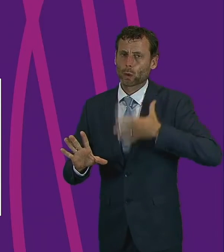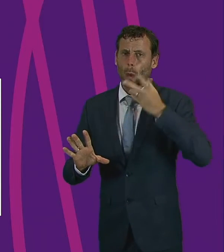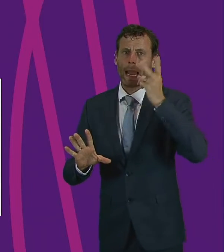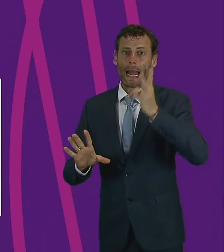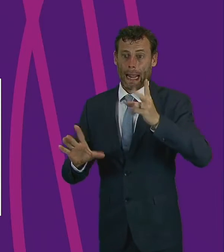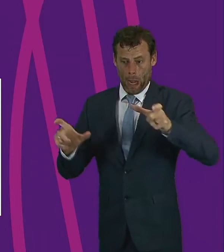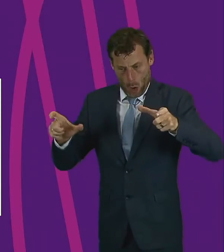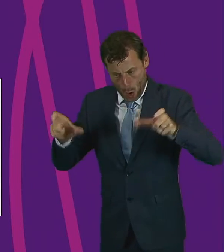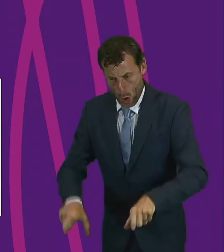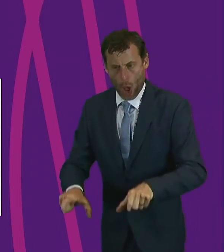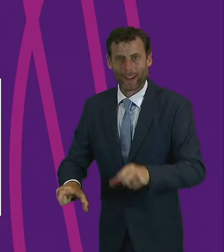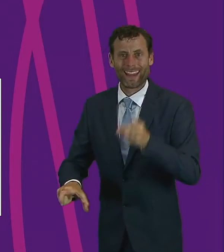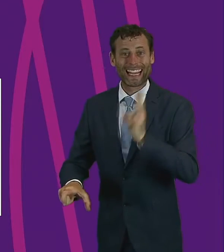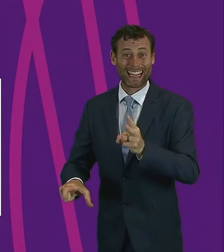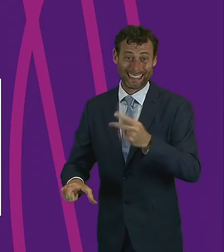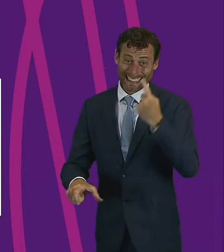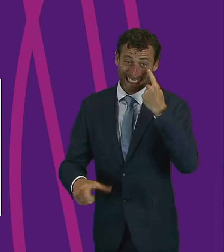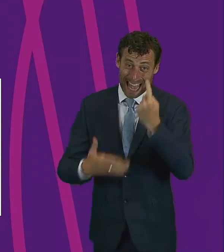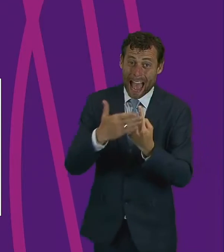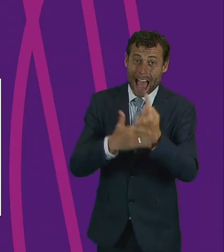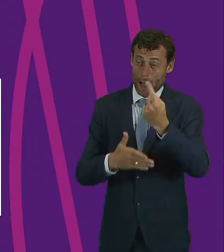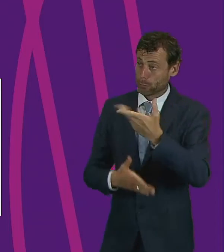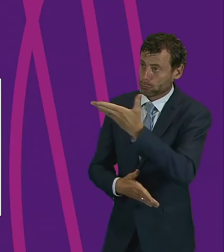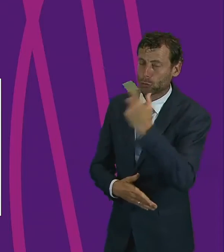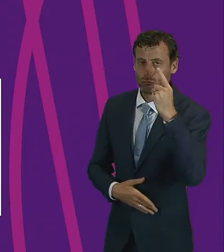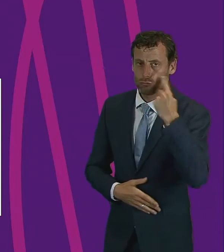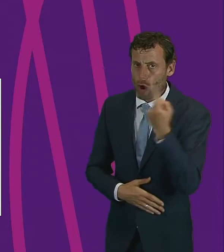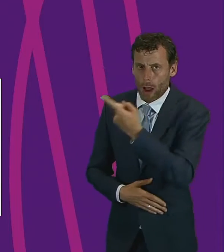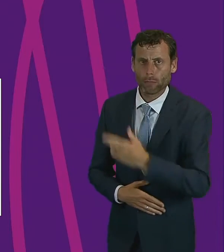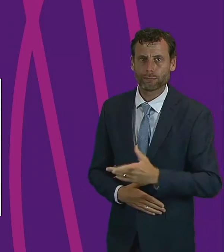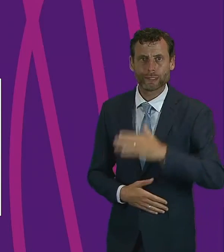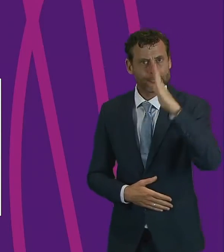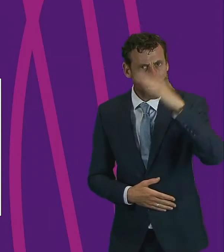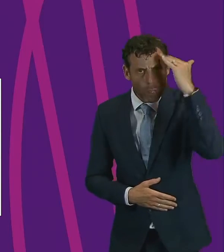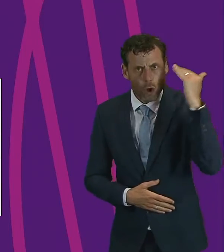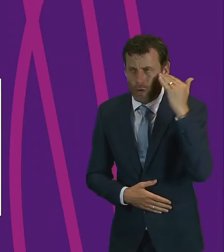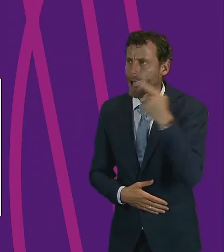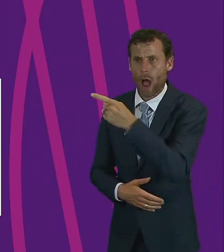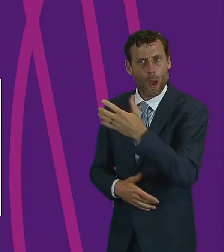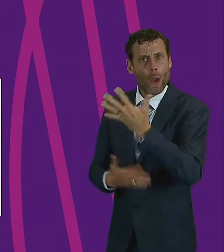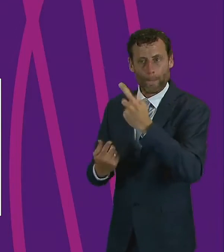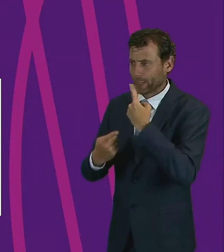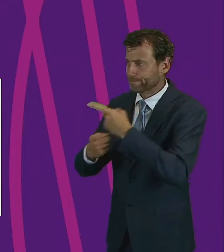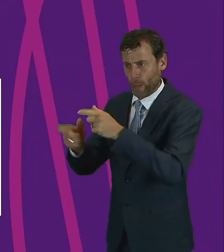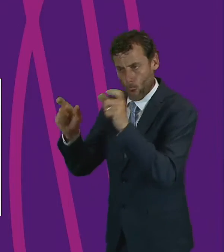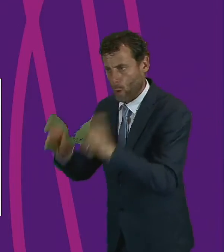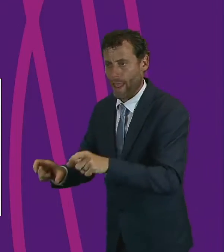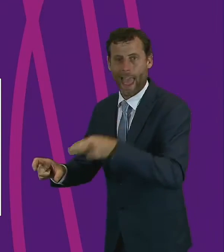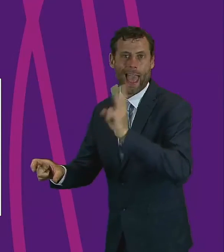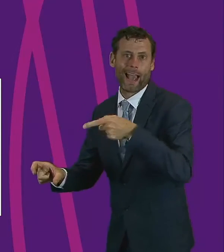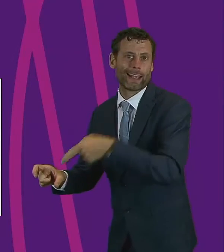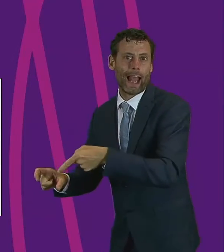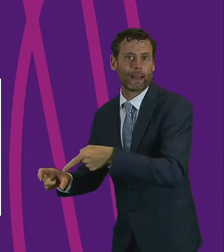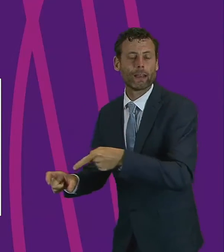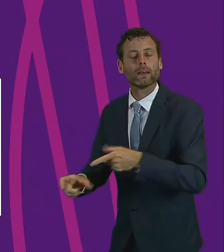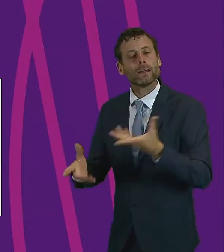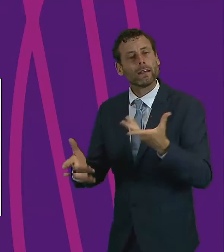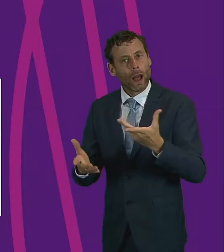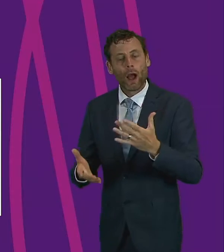in China and South Korea. And it is very important that the steps to reopen businesses